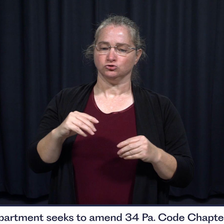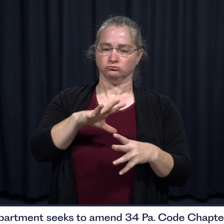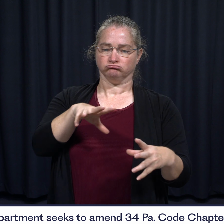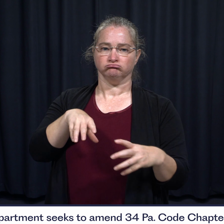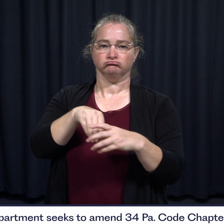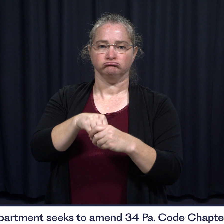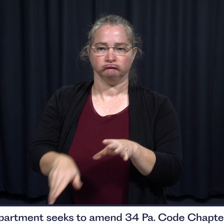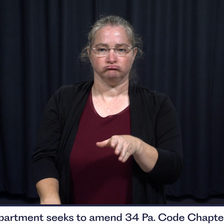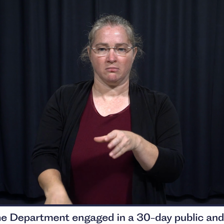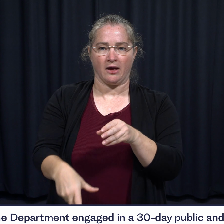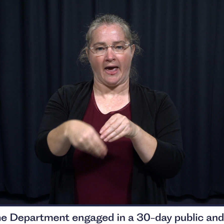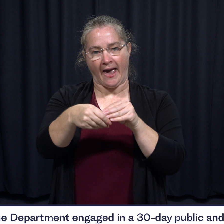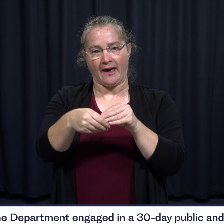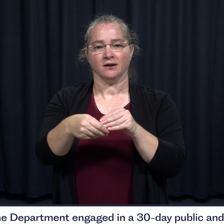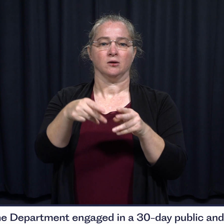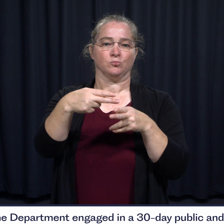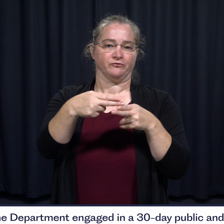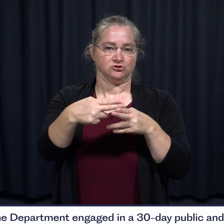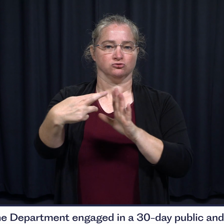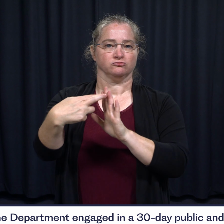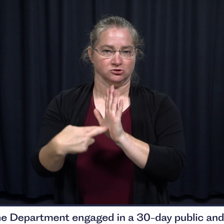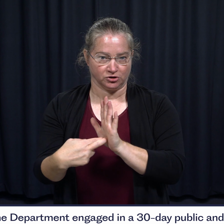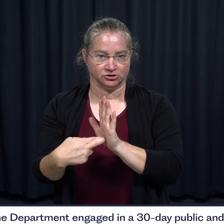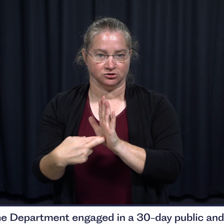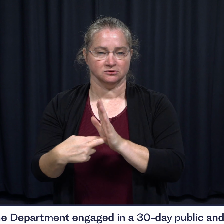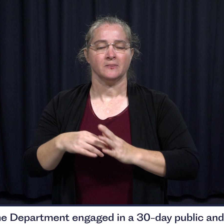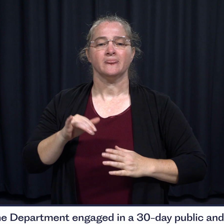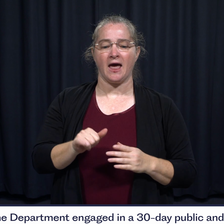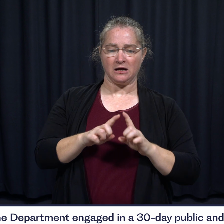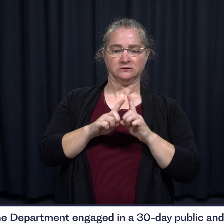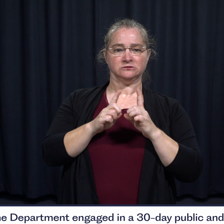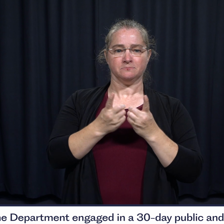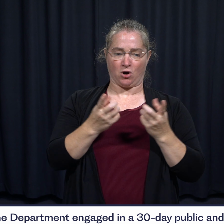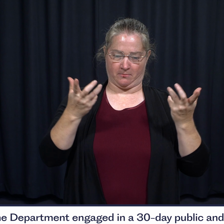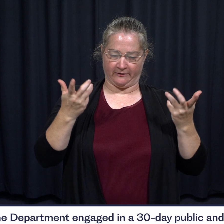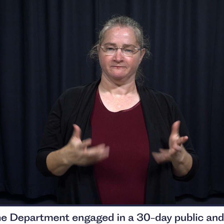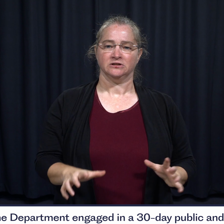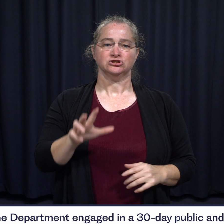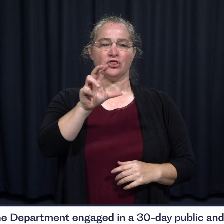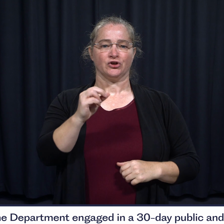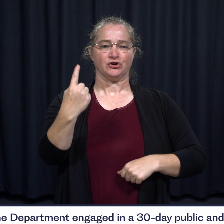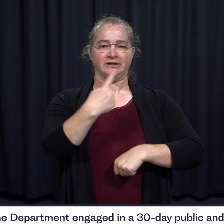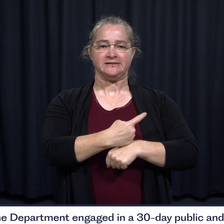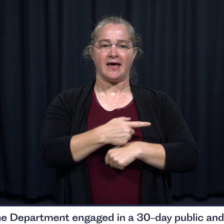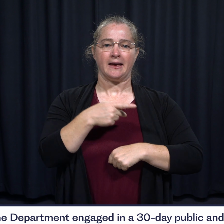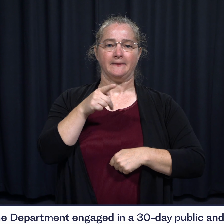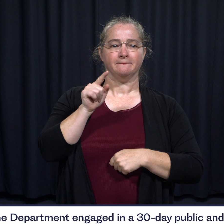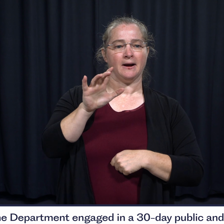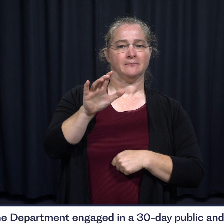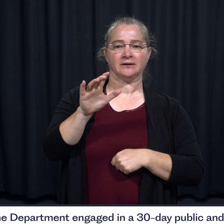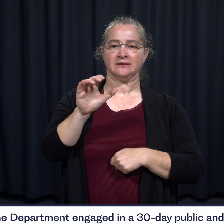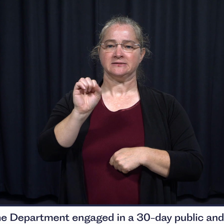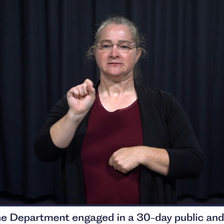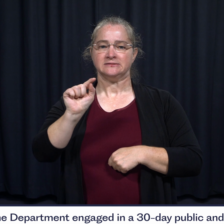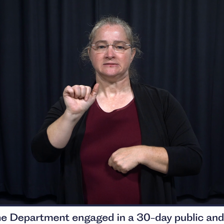registration. The Department engaged in a 30-day public and stakeholder outreach period during the drafting